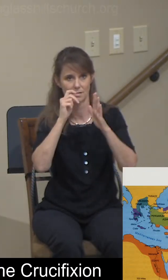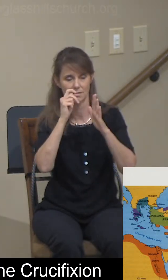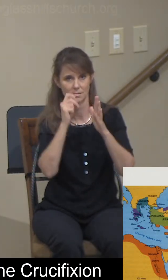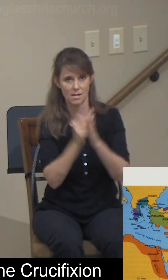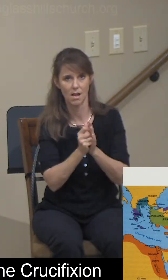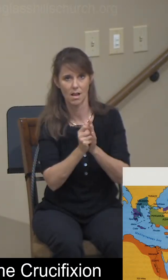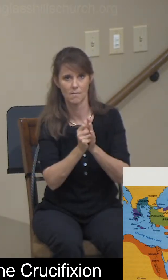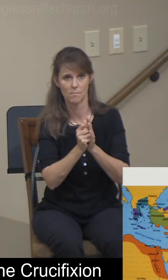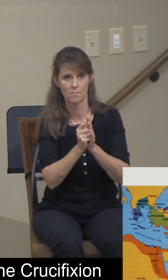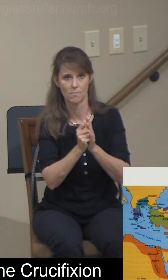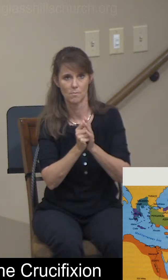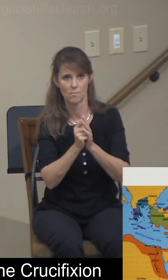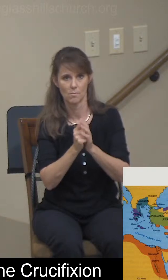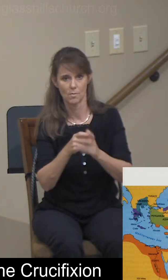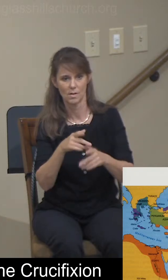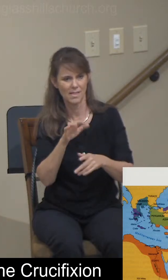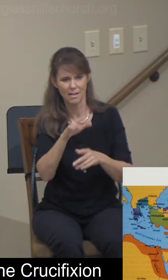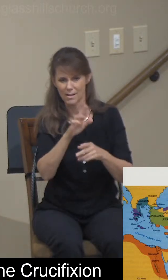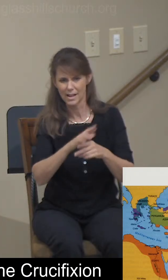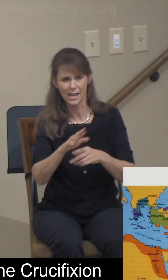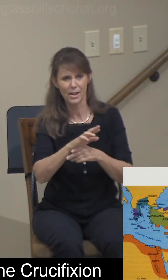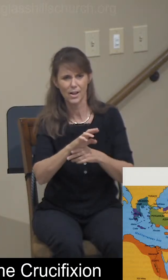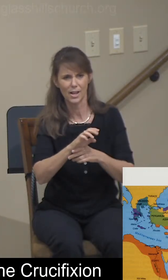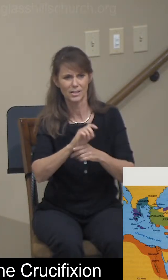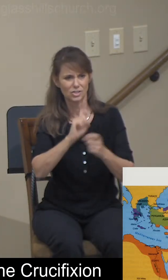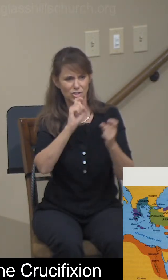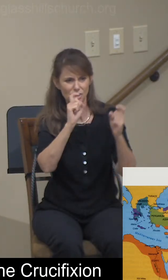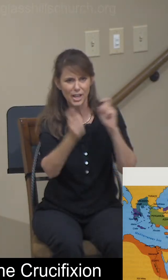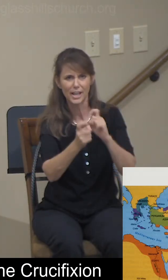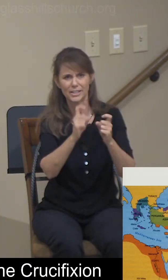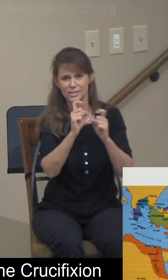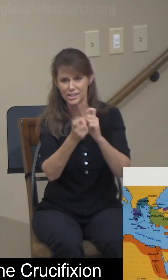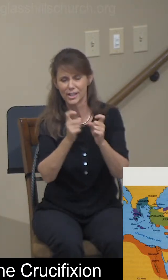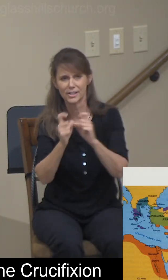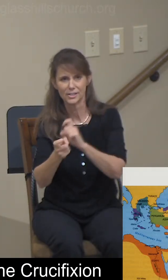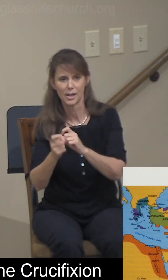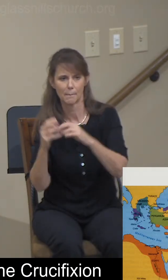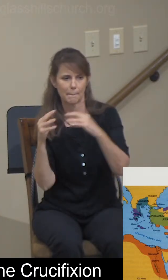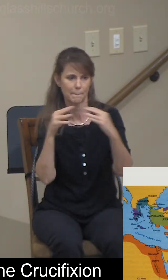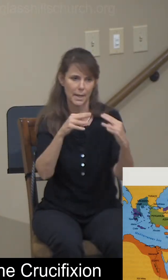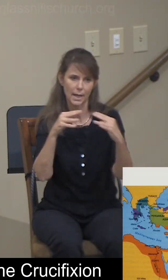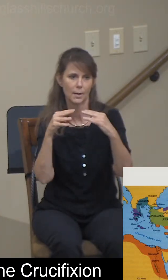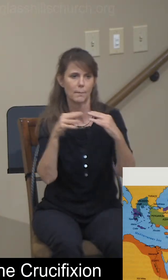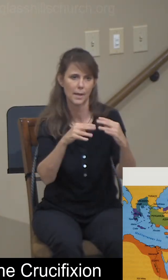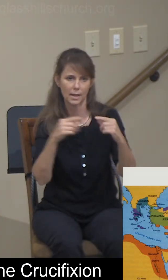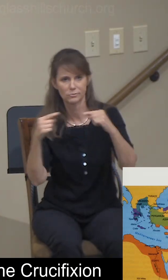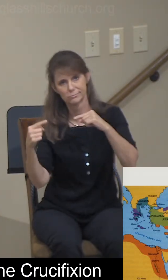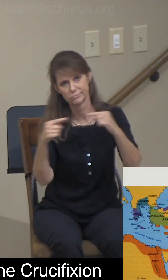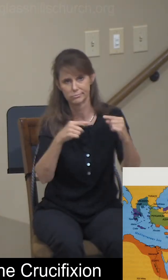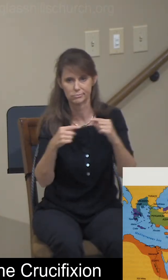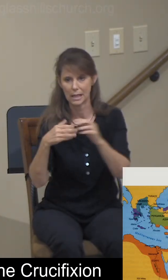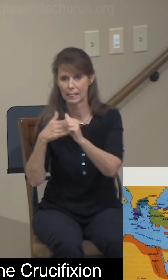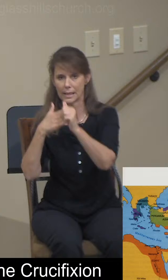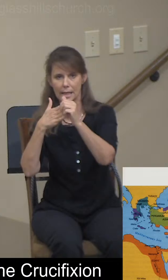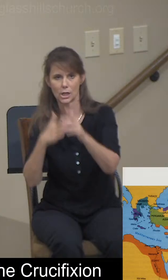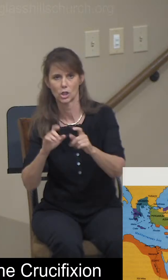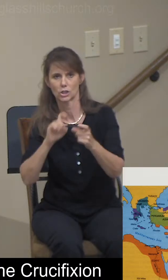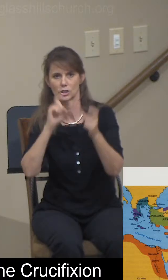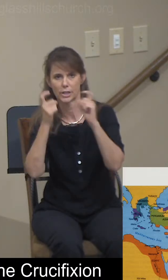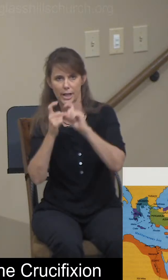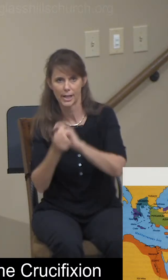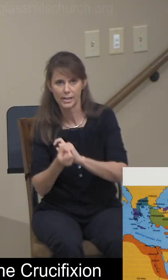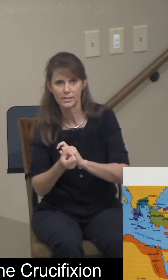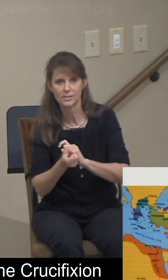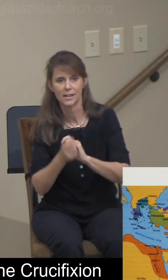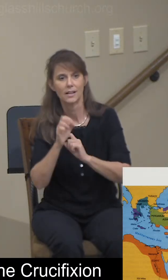region that is constantly changed in place like this, constantly the subject of battle and changes in leadership, That means